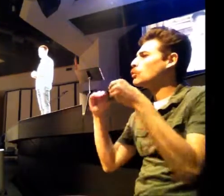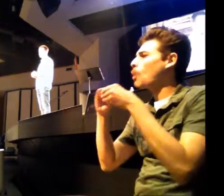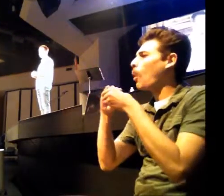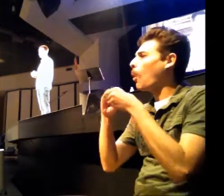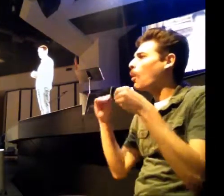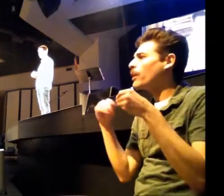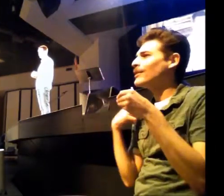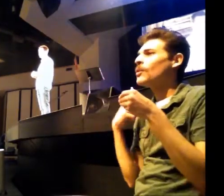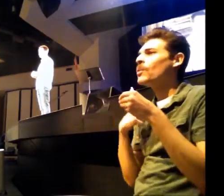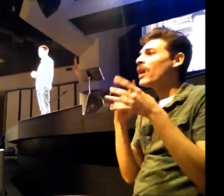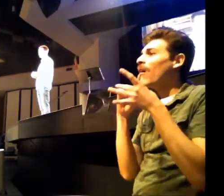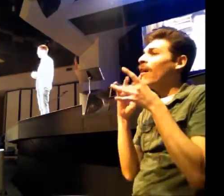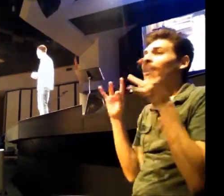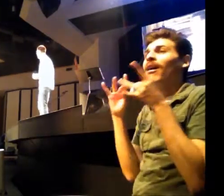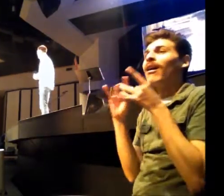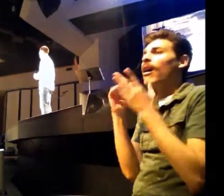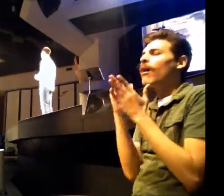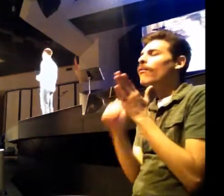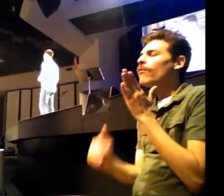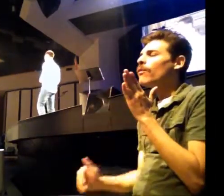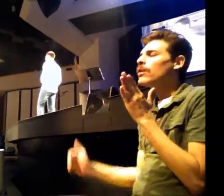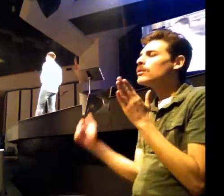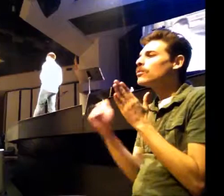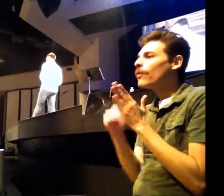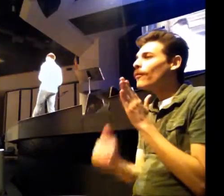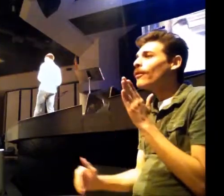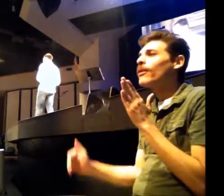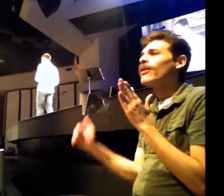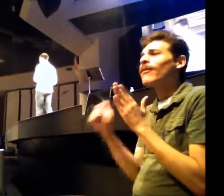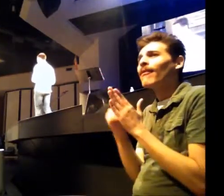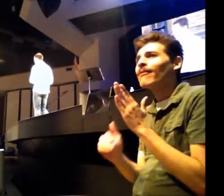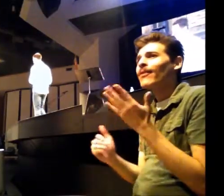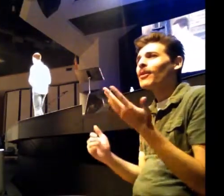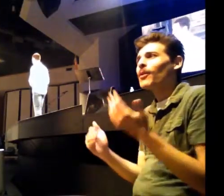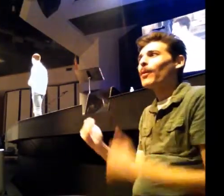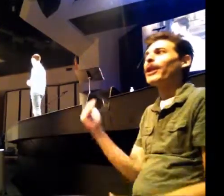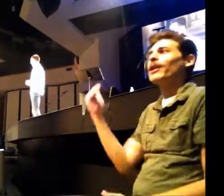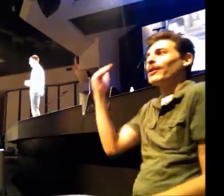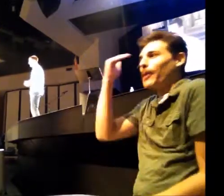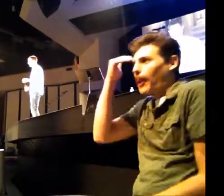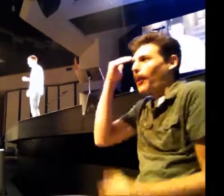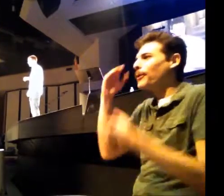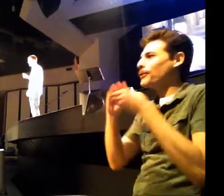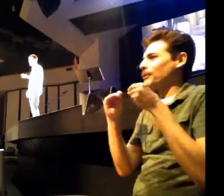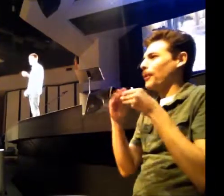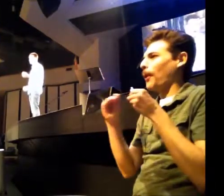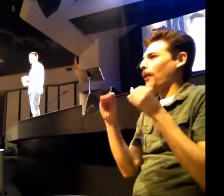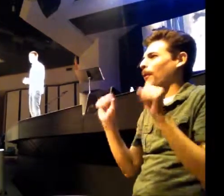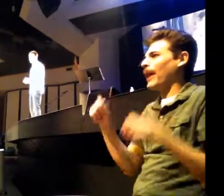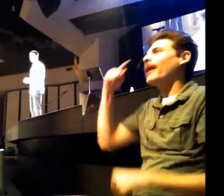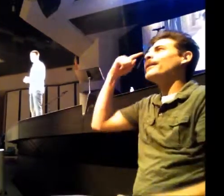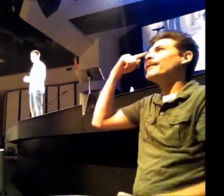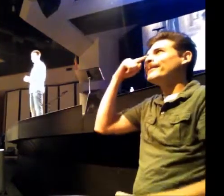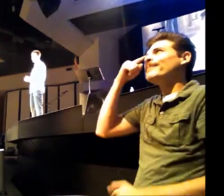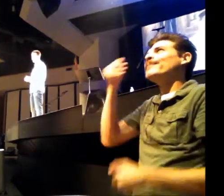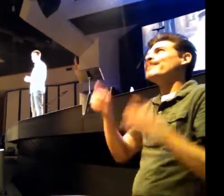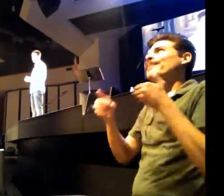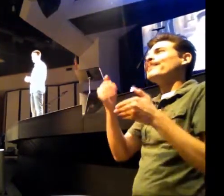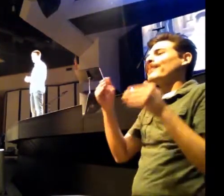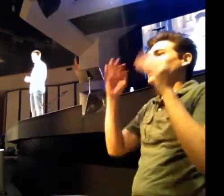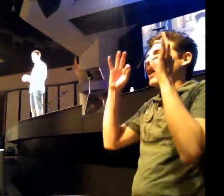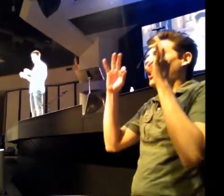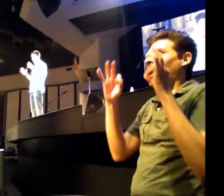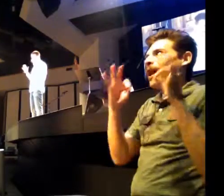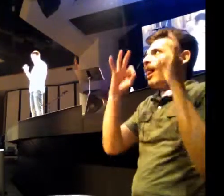again and again and again. We've all heard them. We all know exactly what's going to be said next. We all roll our eyes at exactly the same